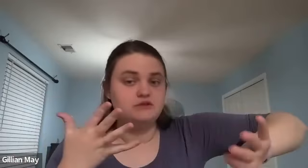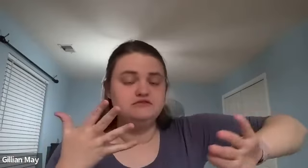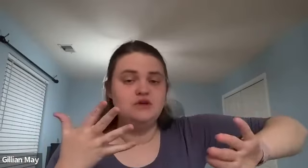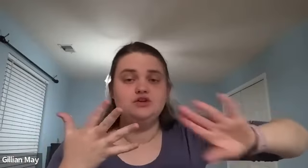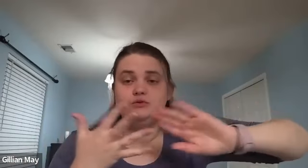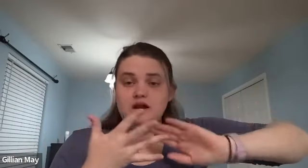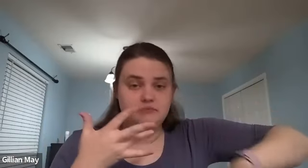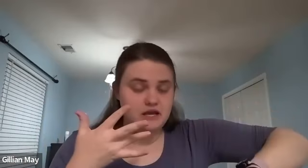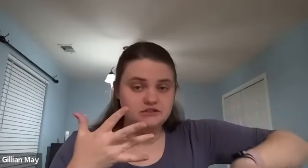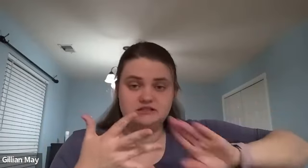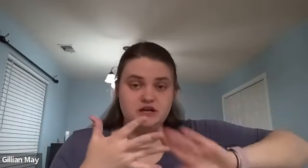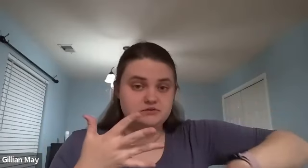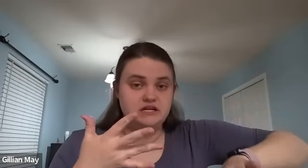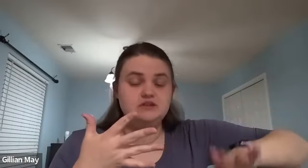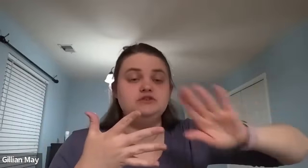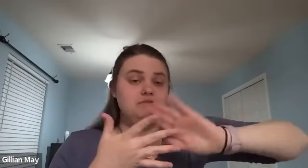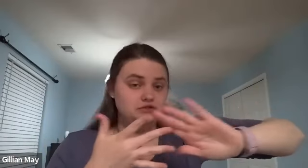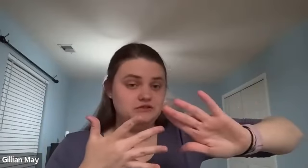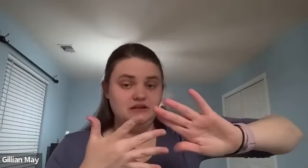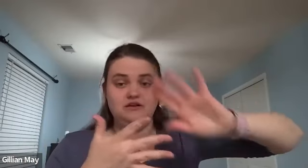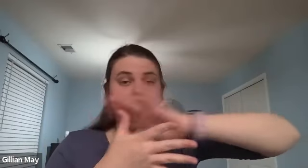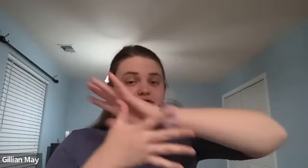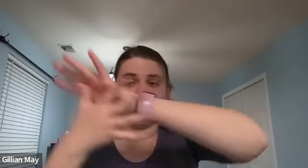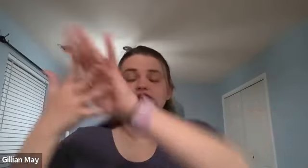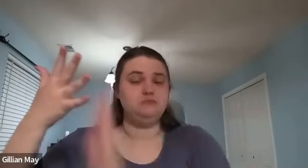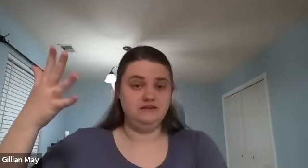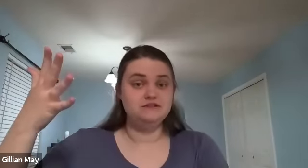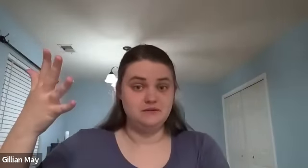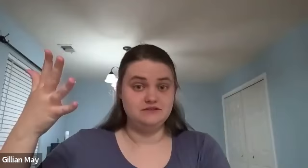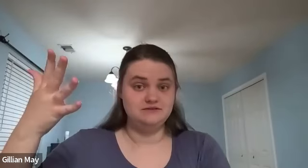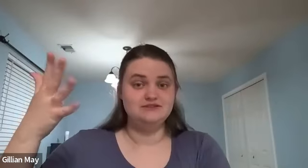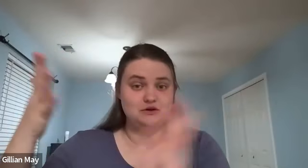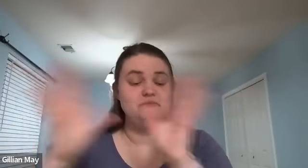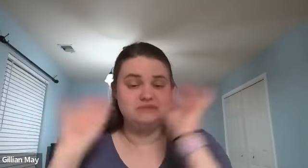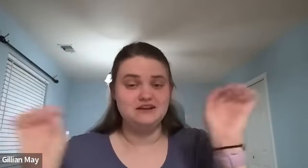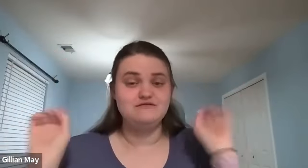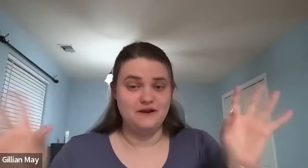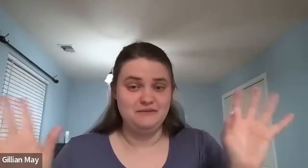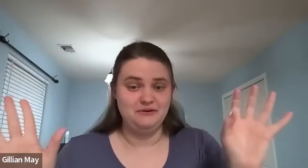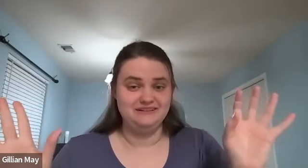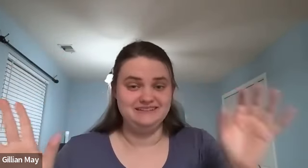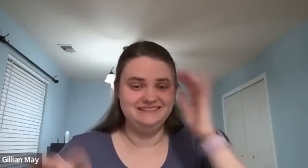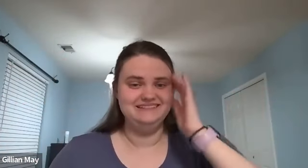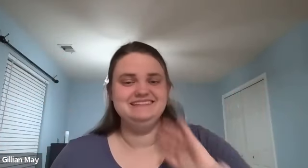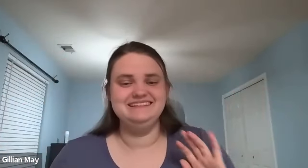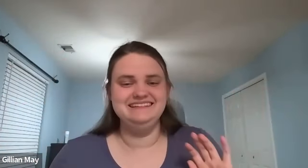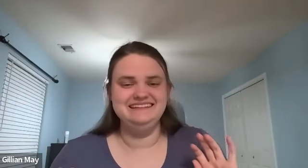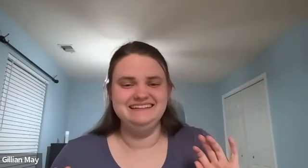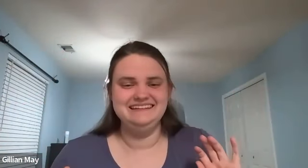browns, you can have like smashed potatoes, you can have mush, like you have literally 20 different types. So potatoes is very important.